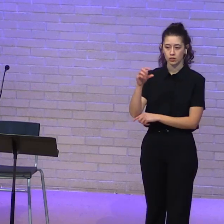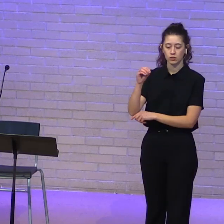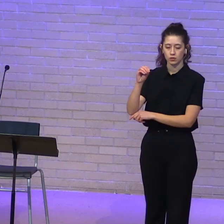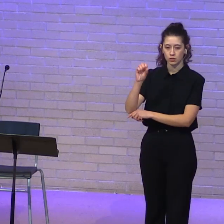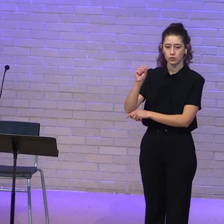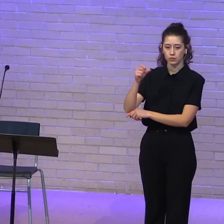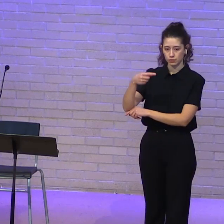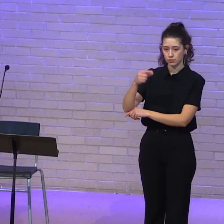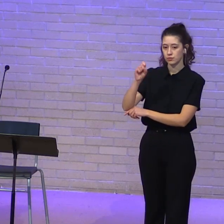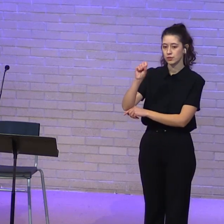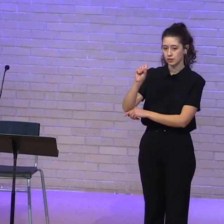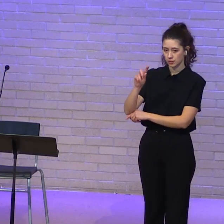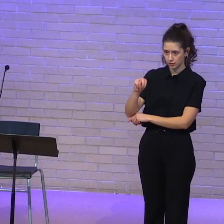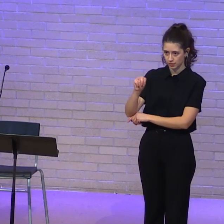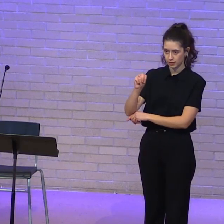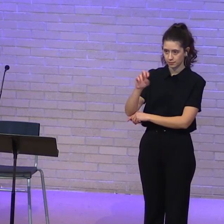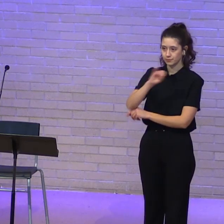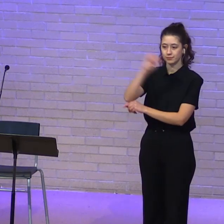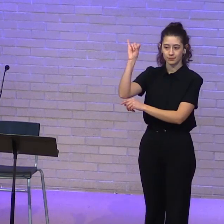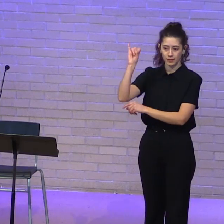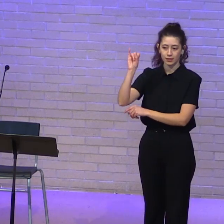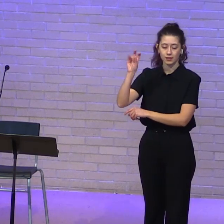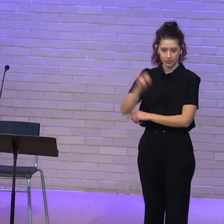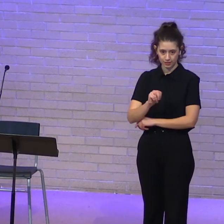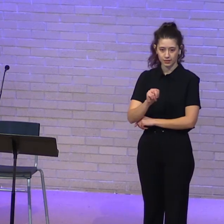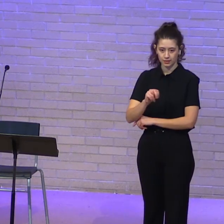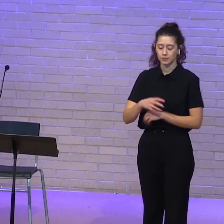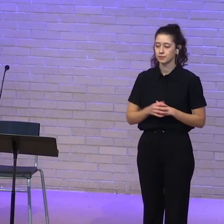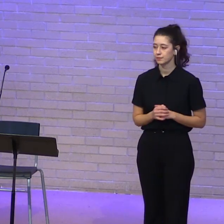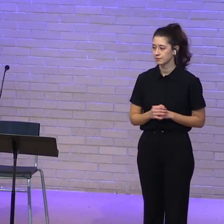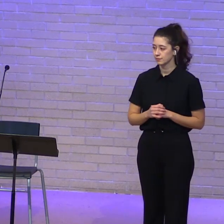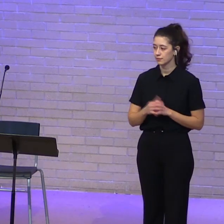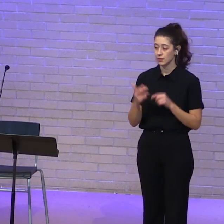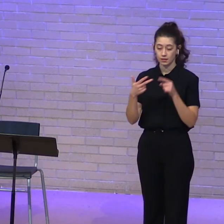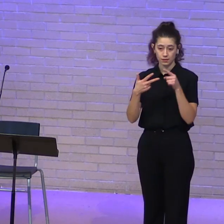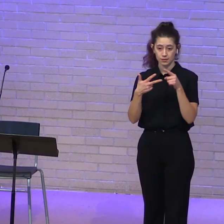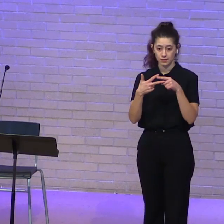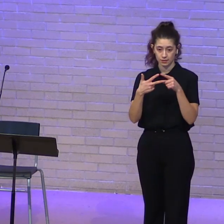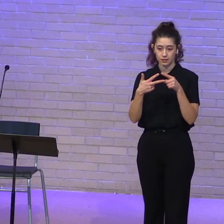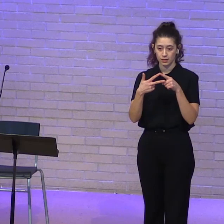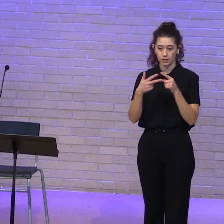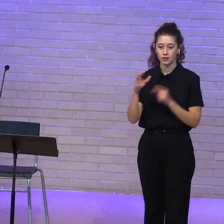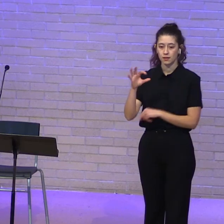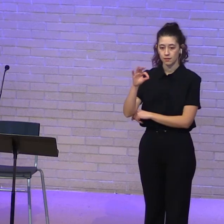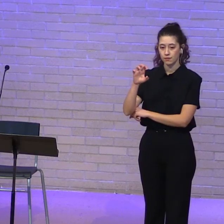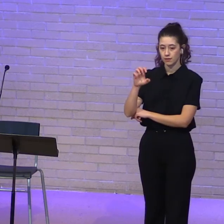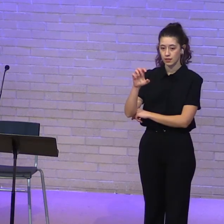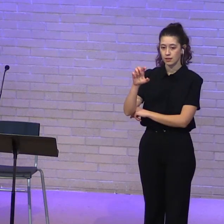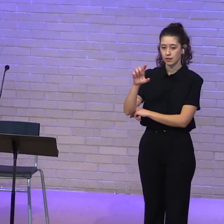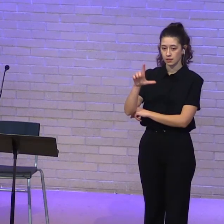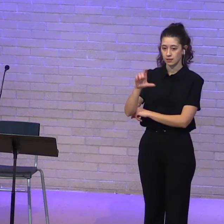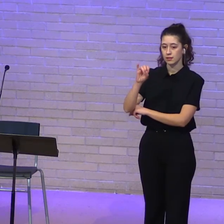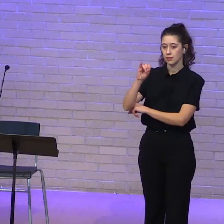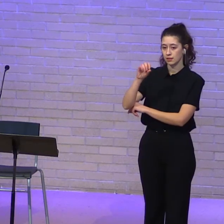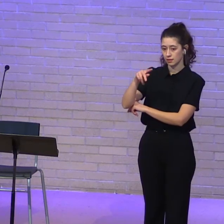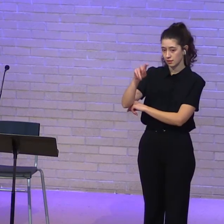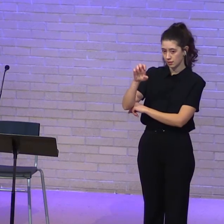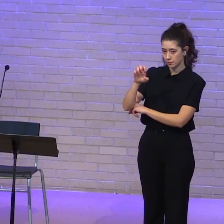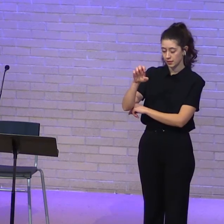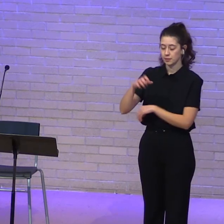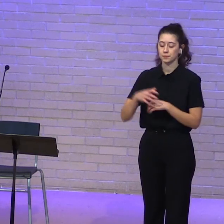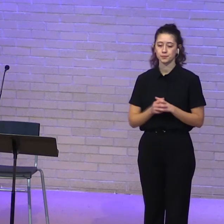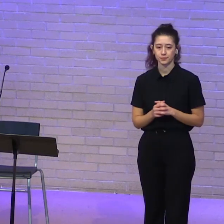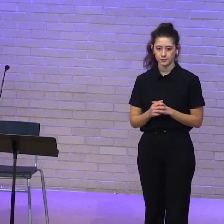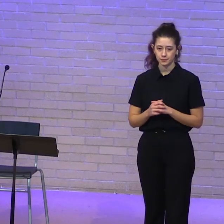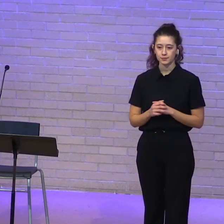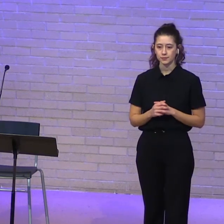education major. Our next speaker will be Felipe Magoyan Molina, who is a physics engineering